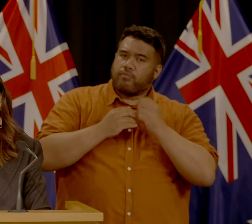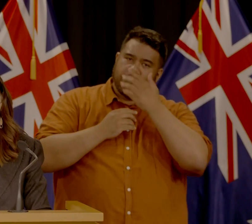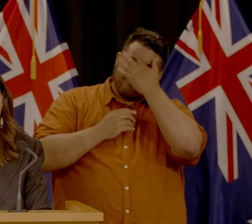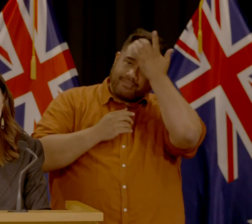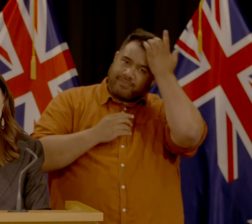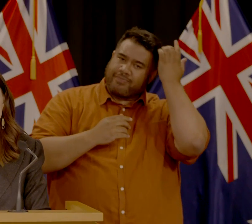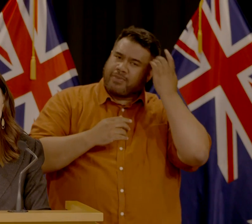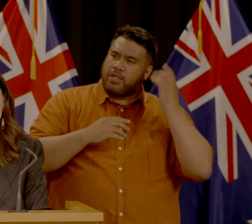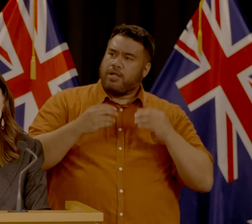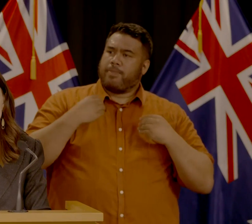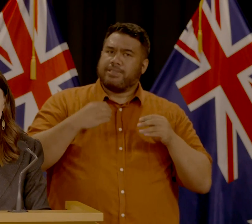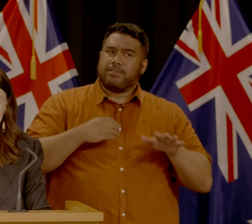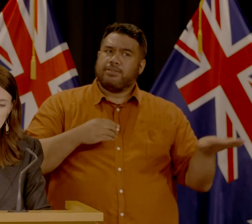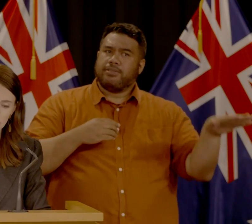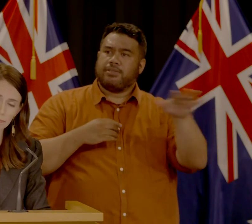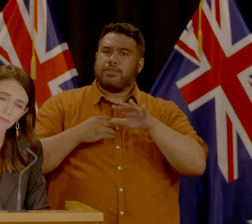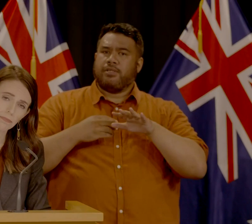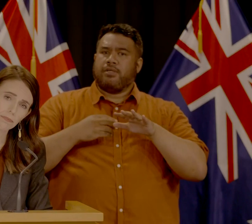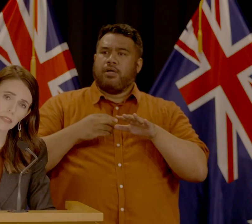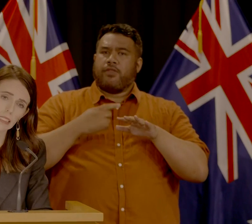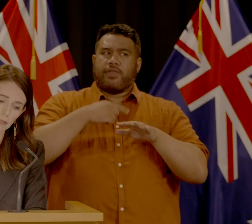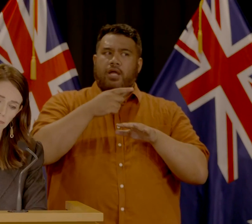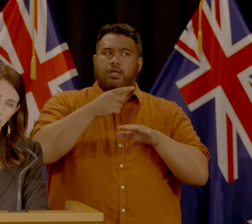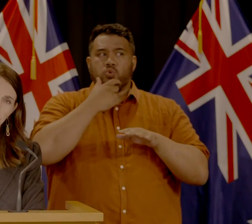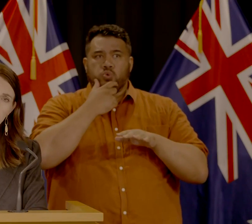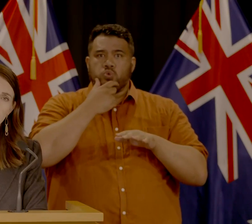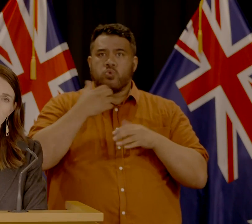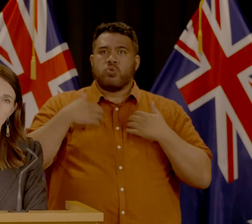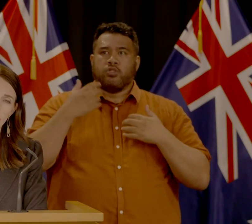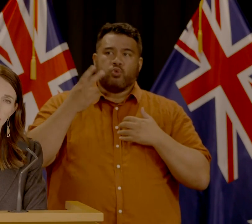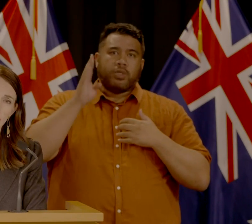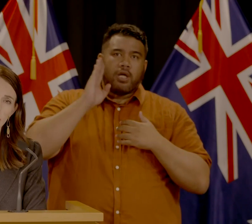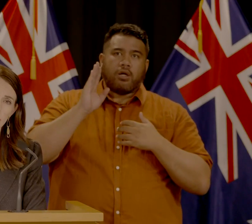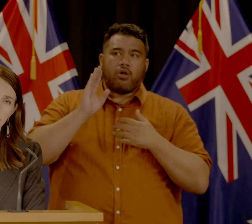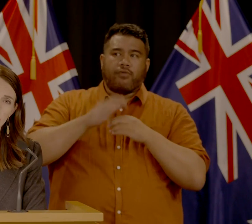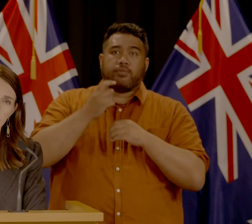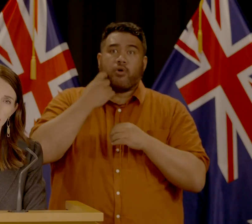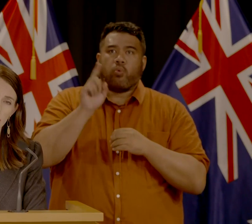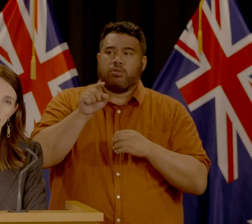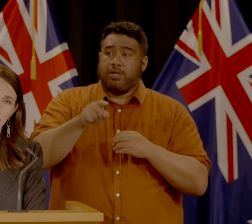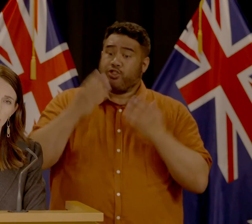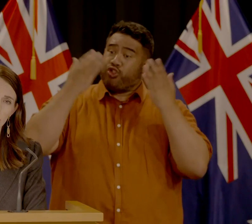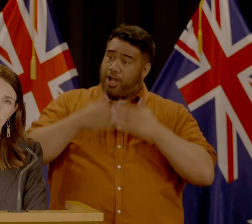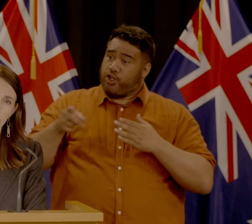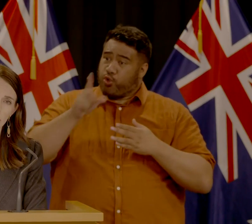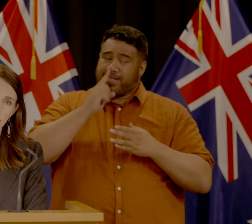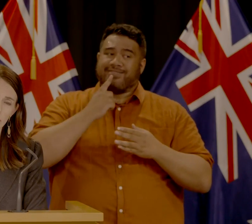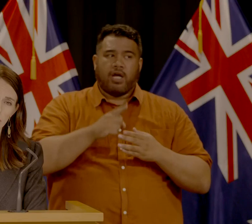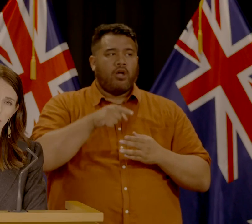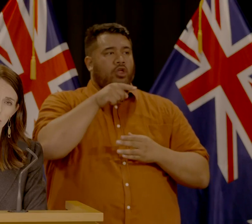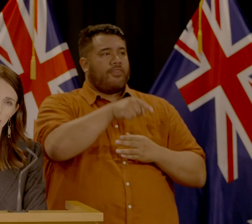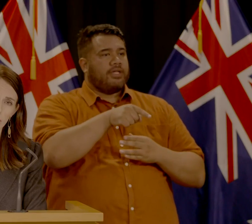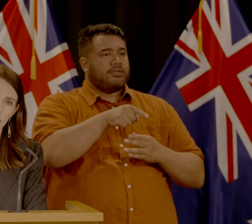for businesses looking at the Yes. announcement for tomorrow. Yes. Are you able to give them any assurances tonight about who this will apply